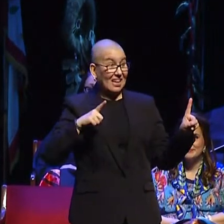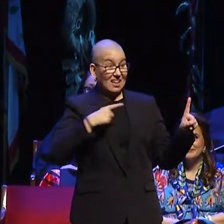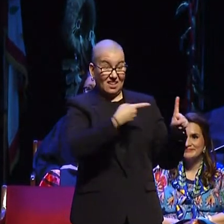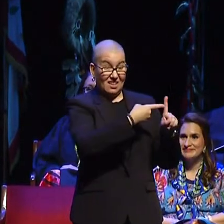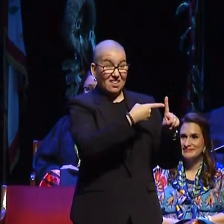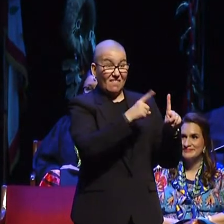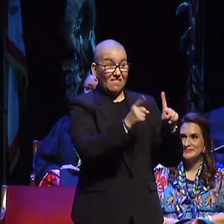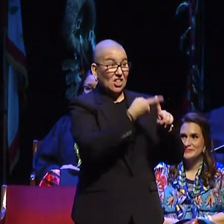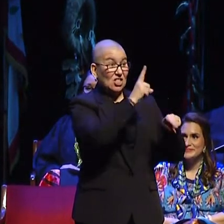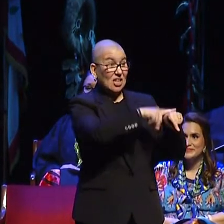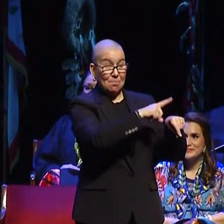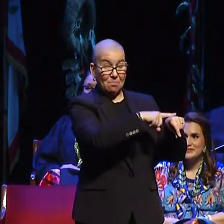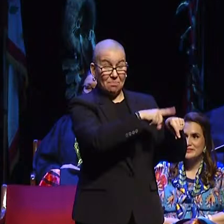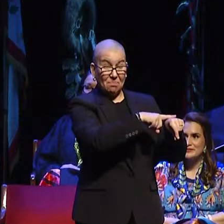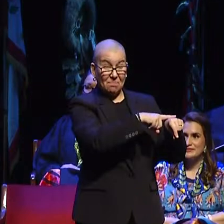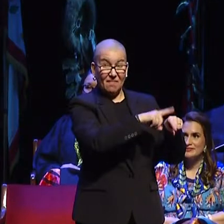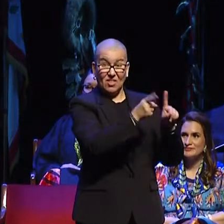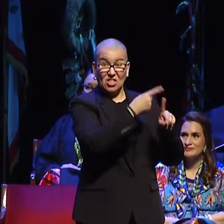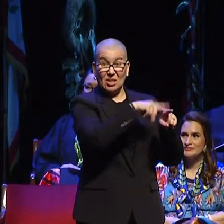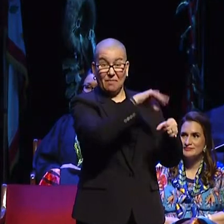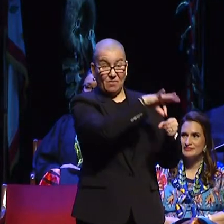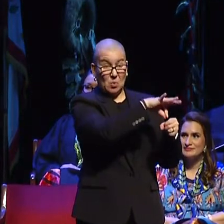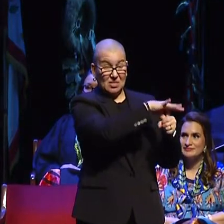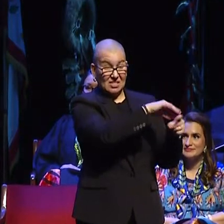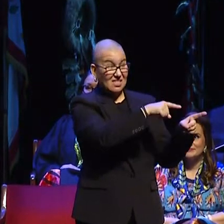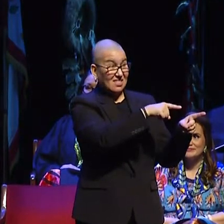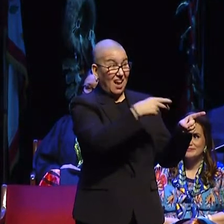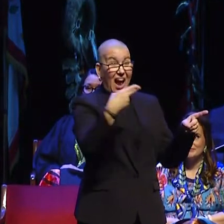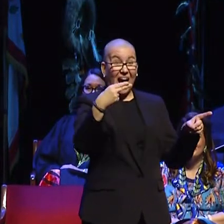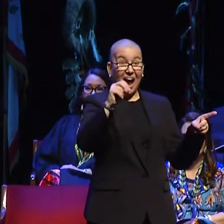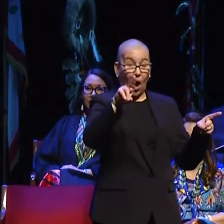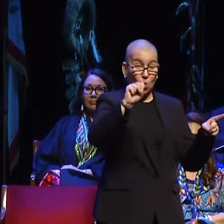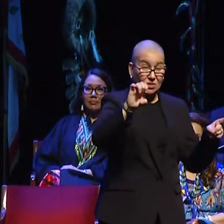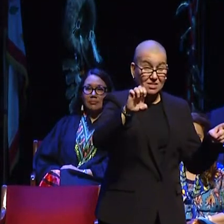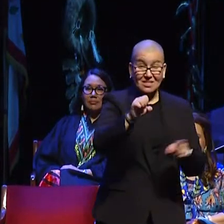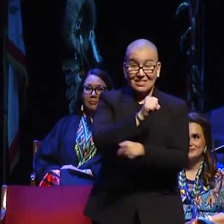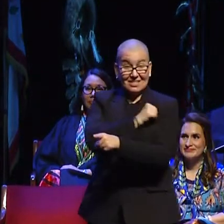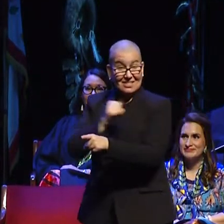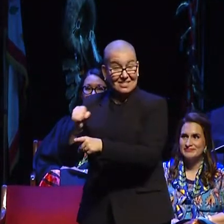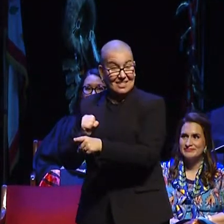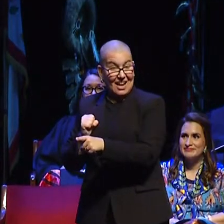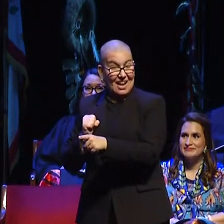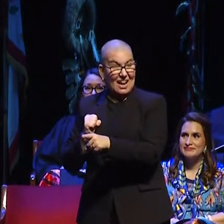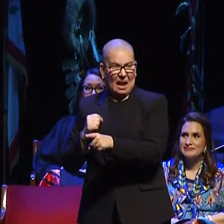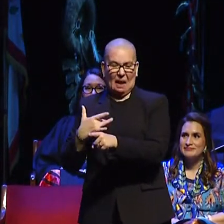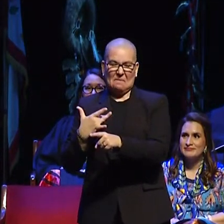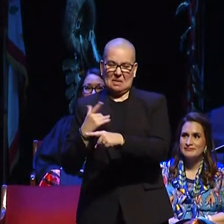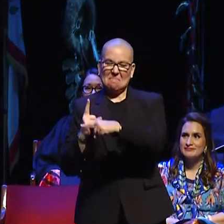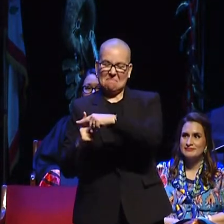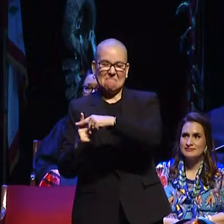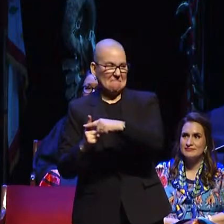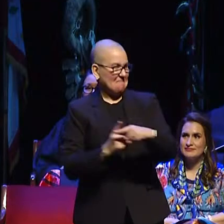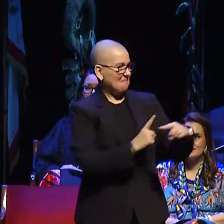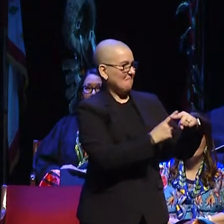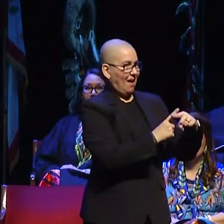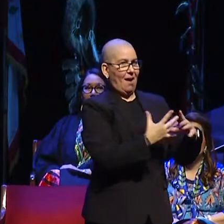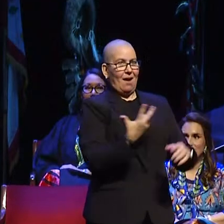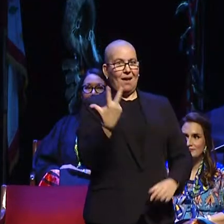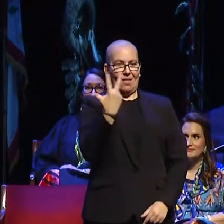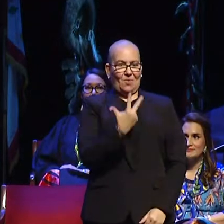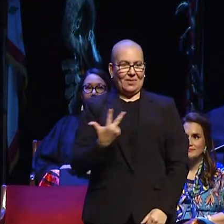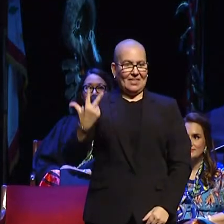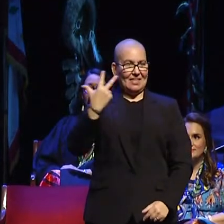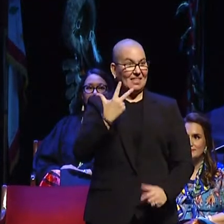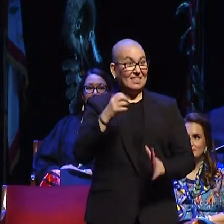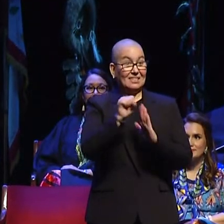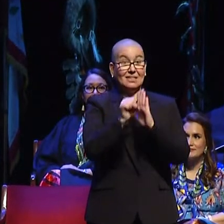Promising faces of our new majorities in the House and Senate, I'm feeling pretty optimistic. I'm looking at a state legislature on both sides of the